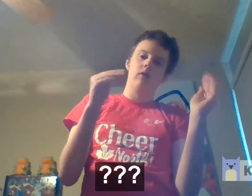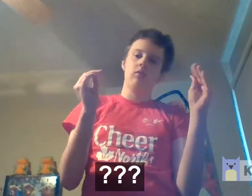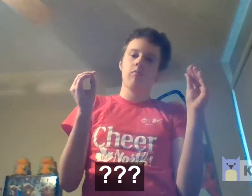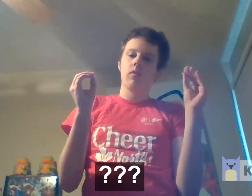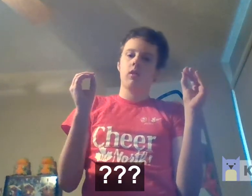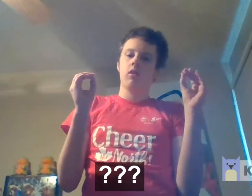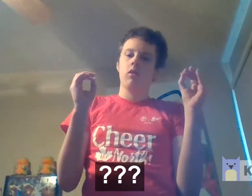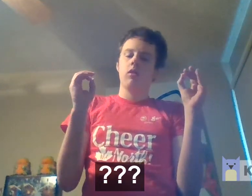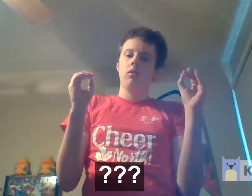channel.